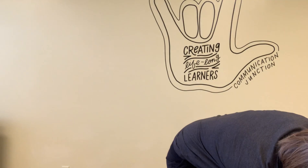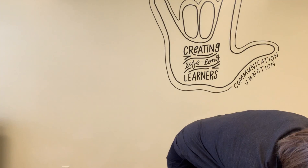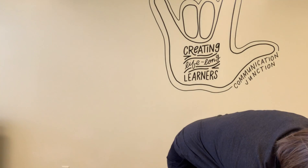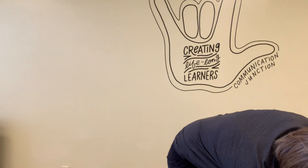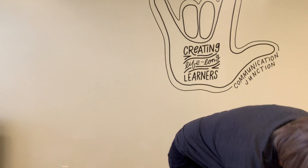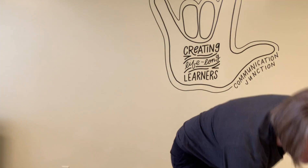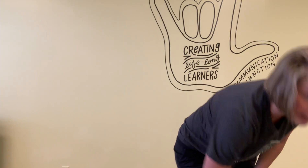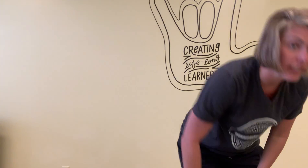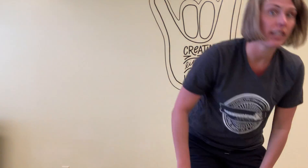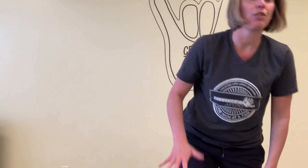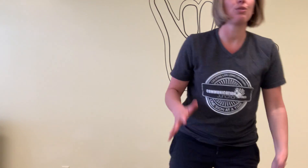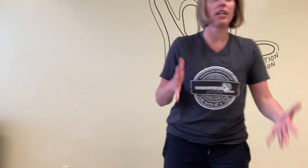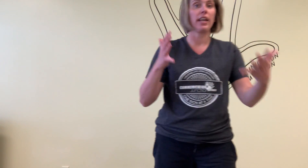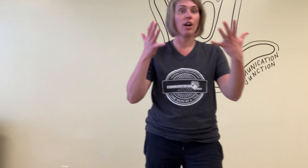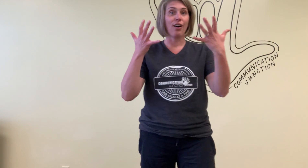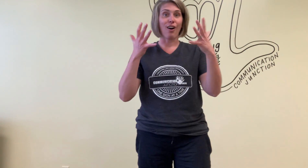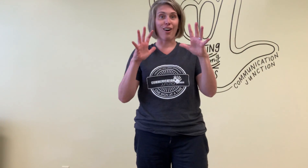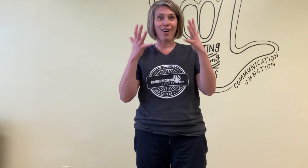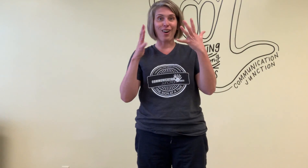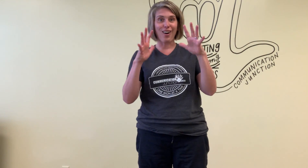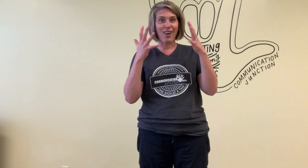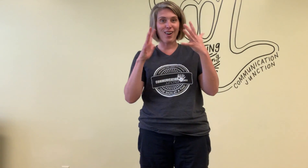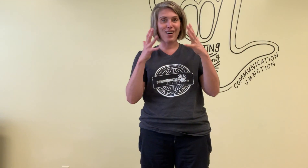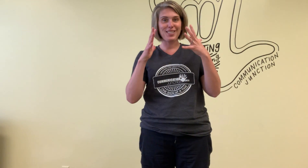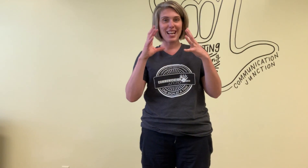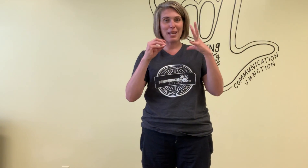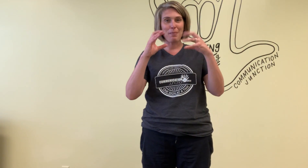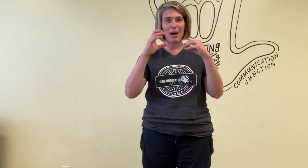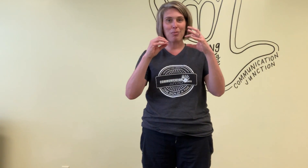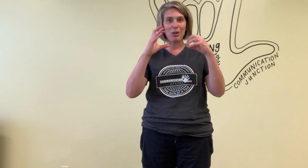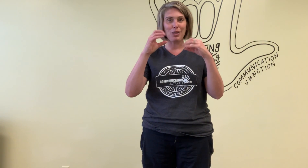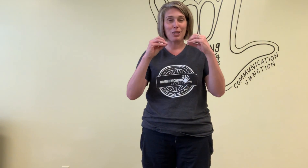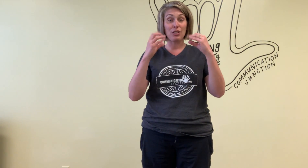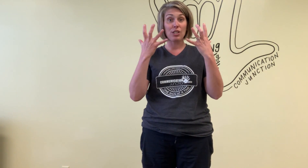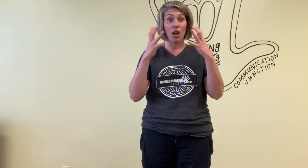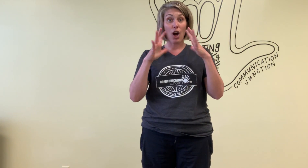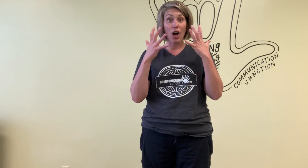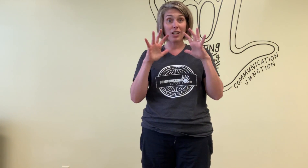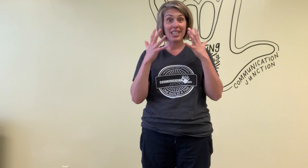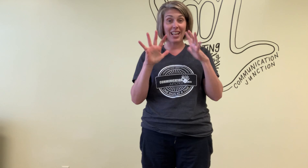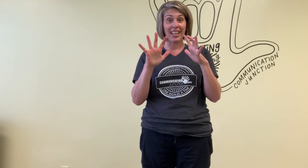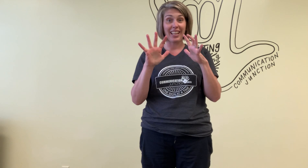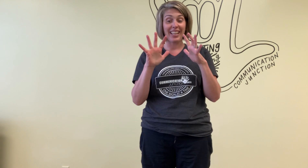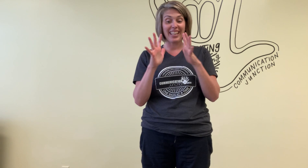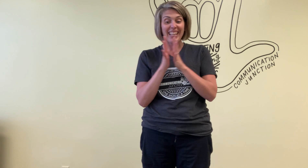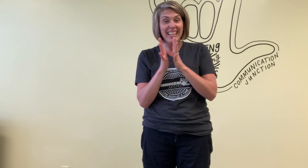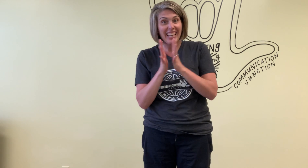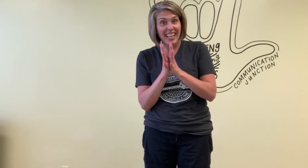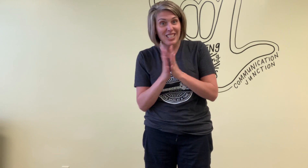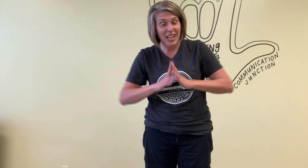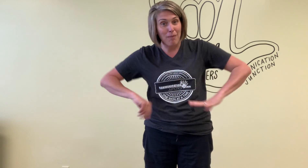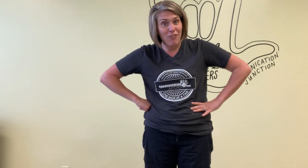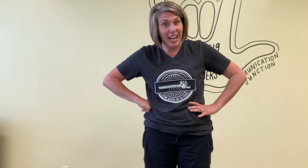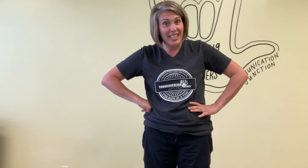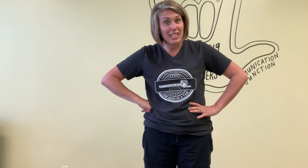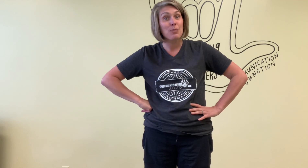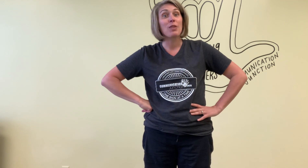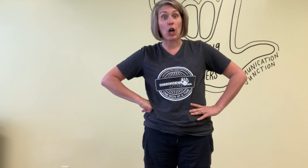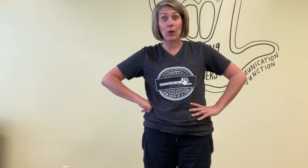all gone. Can you say, "All done, bubbles, all done"? Nice job, friends. All